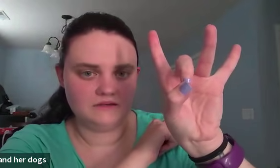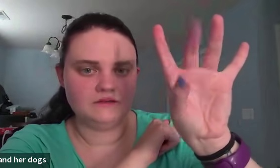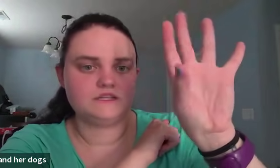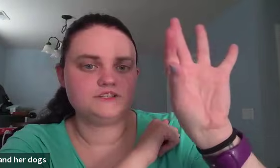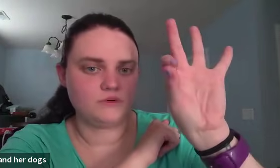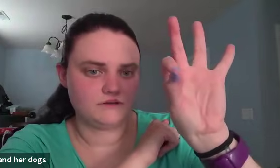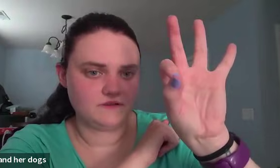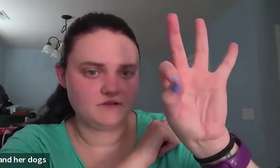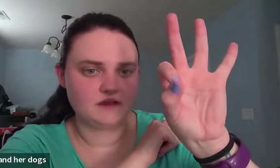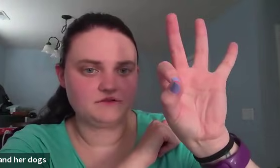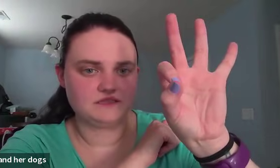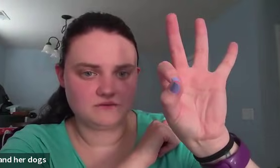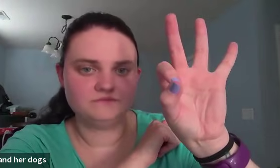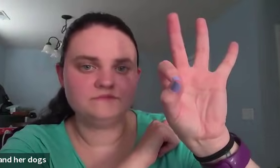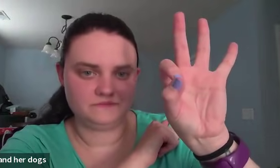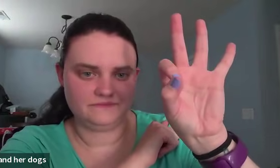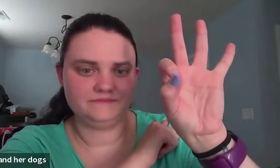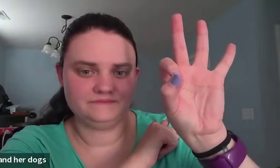Nine is your pointer finger that goes down.